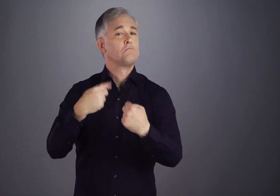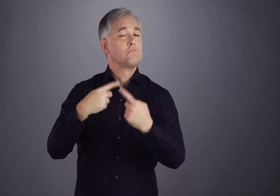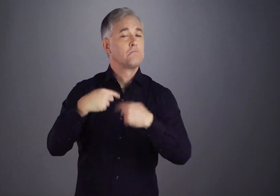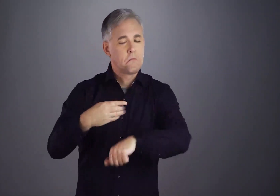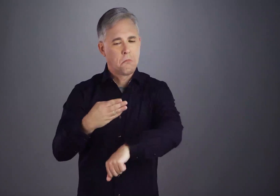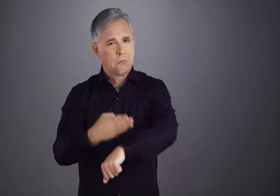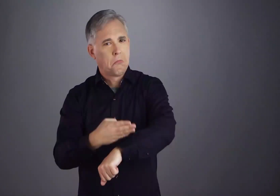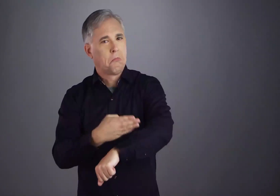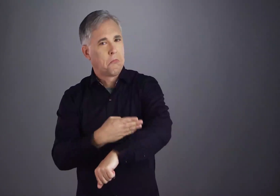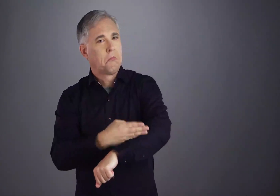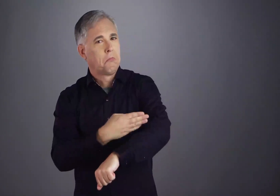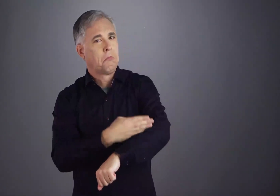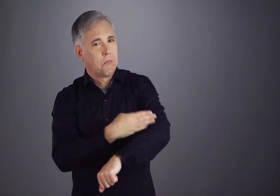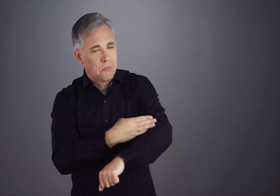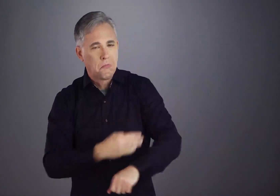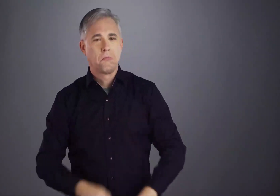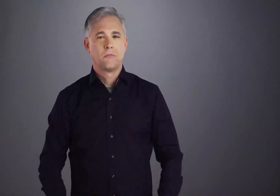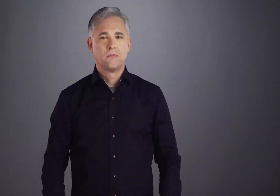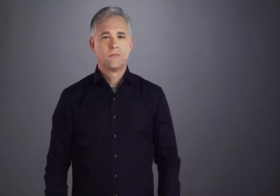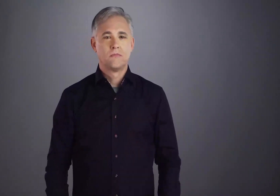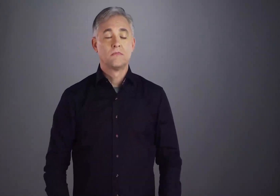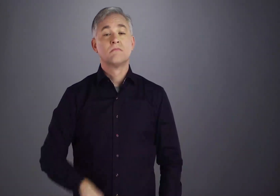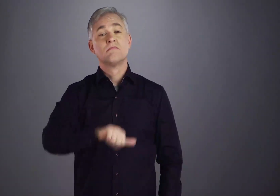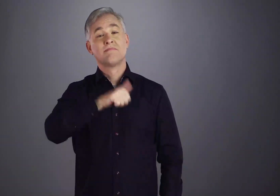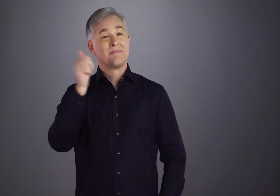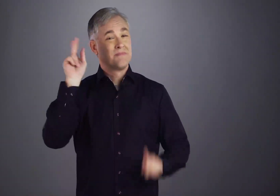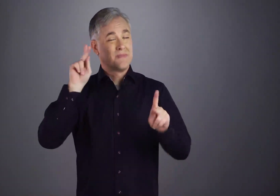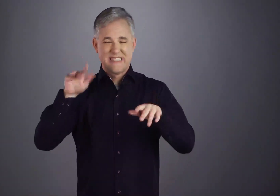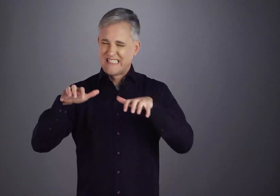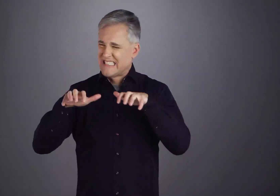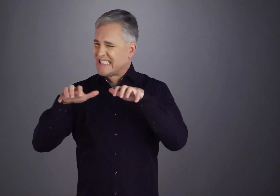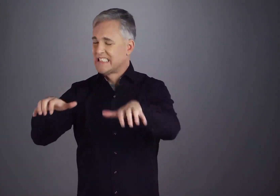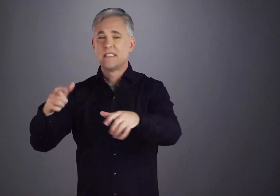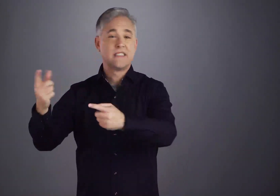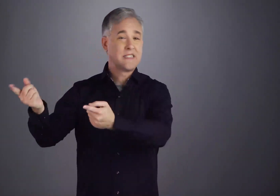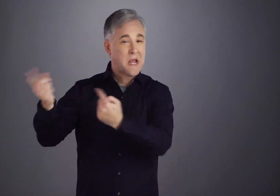Other thousands came to a few AA meetings and at first decided they didn't want the program.